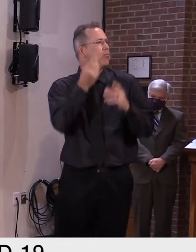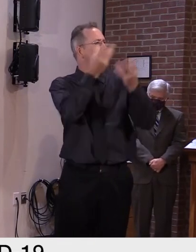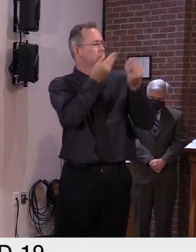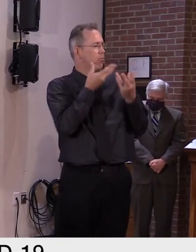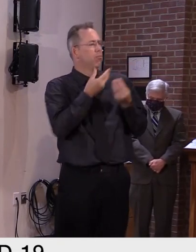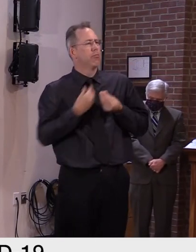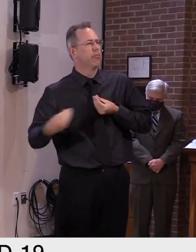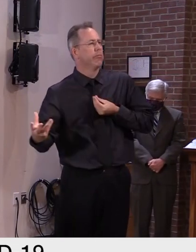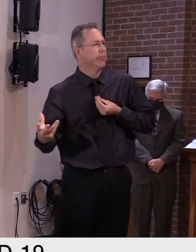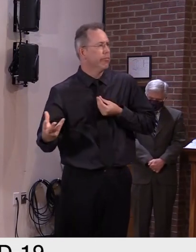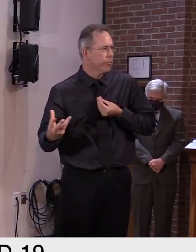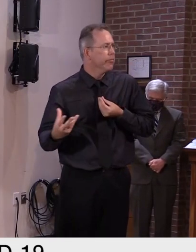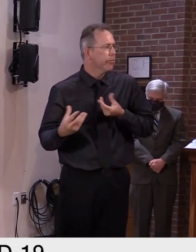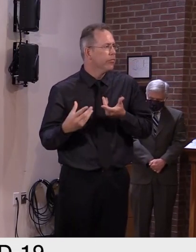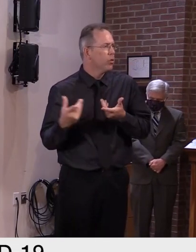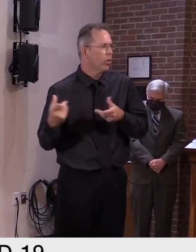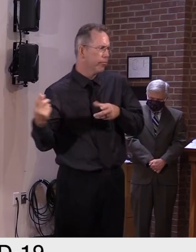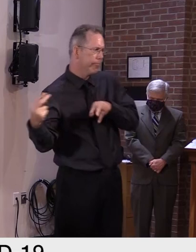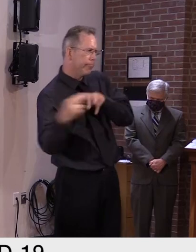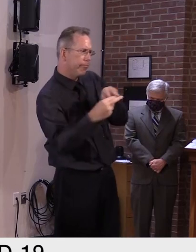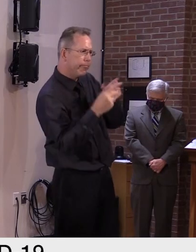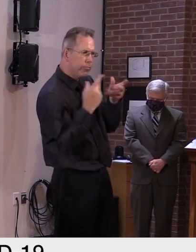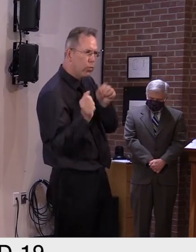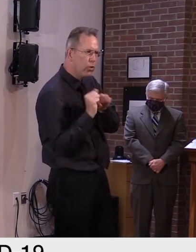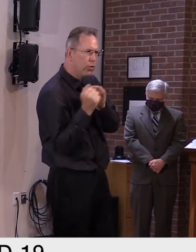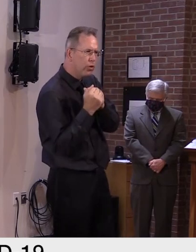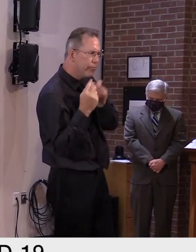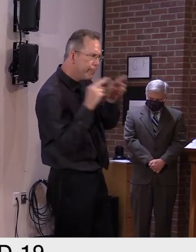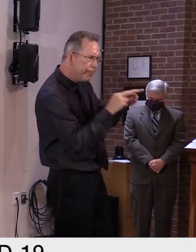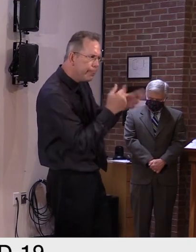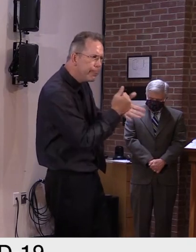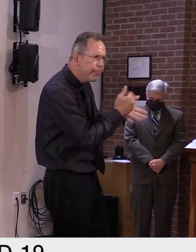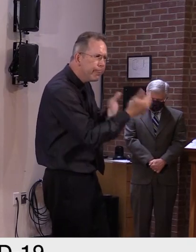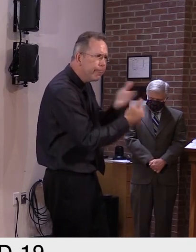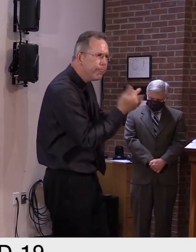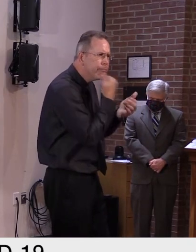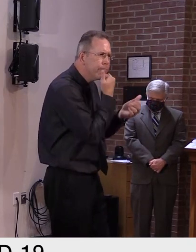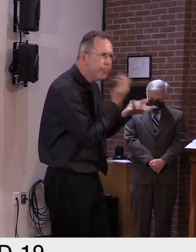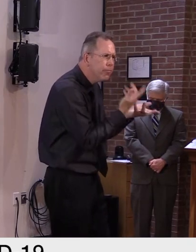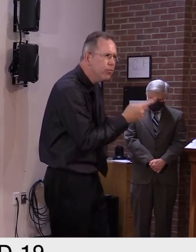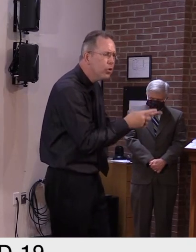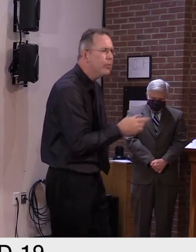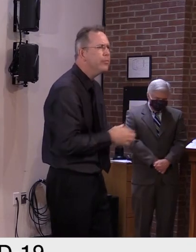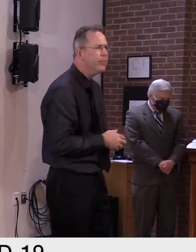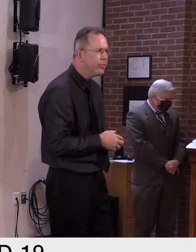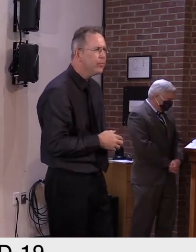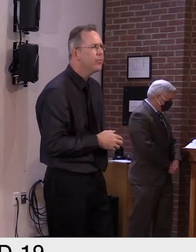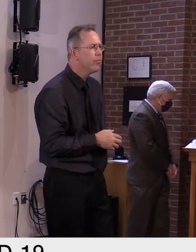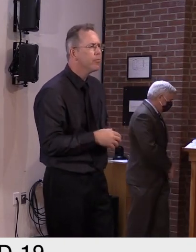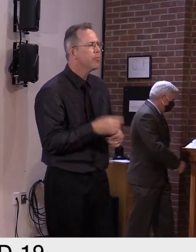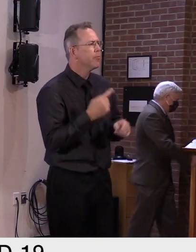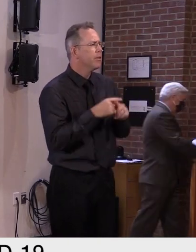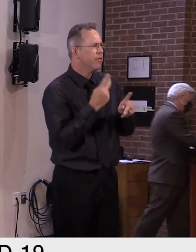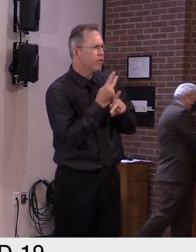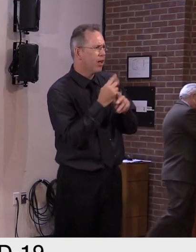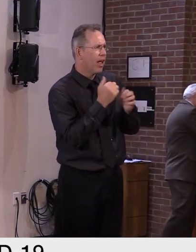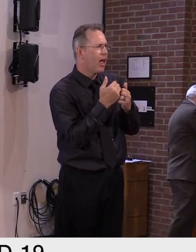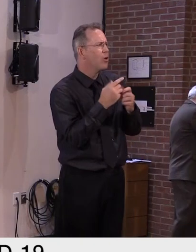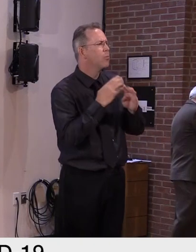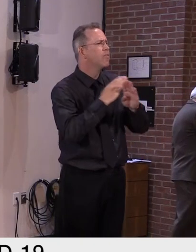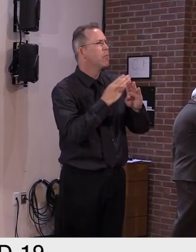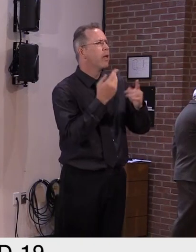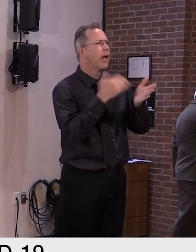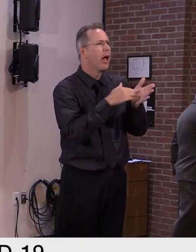so that we can first determine who's doing it, but also to stop it from happening in the future. So again, I